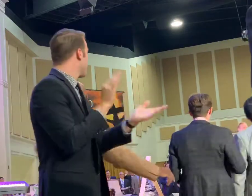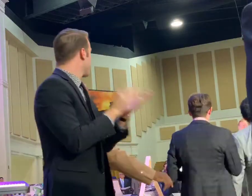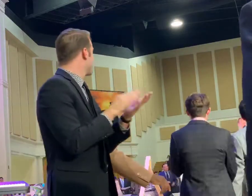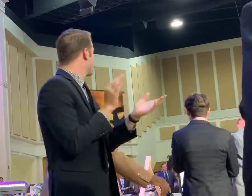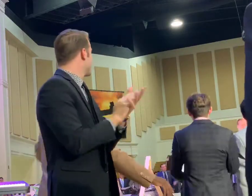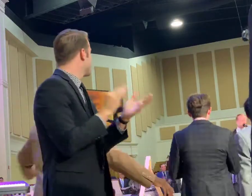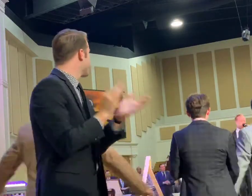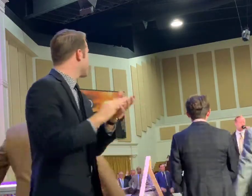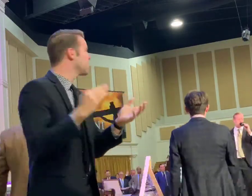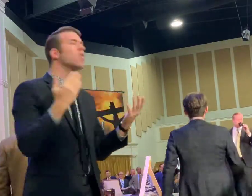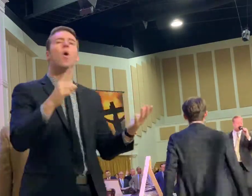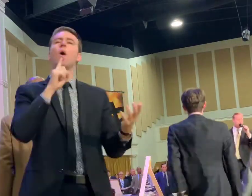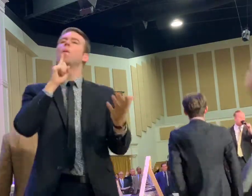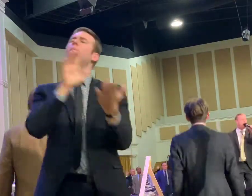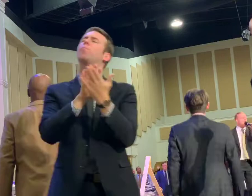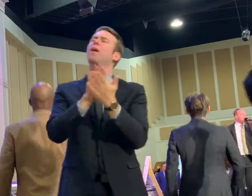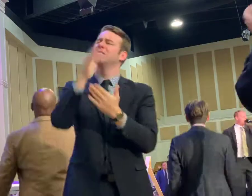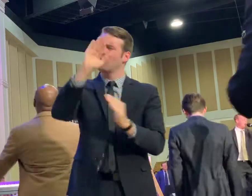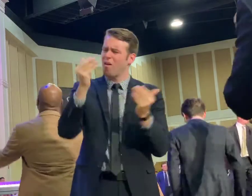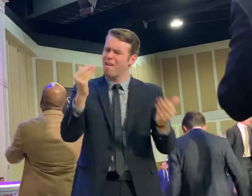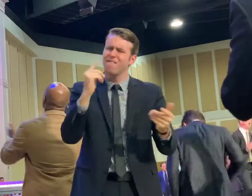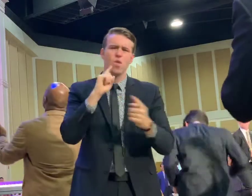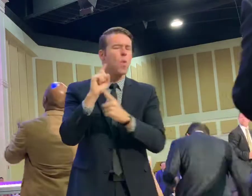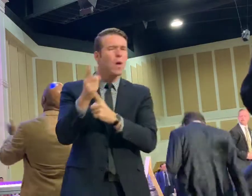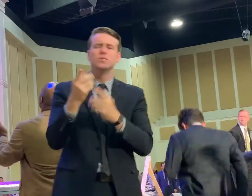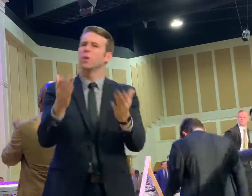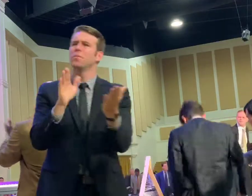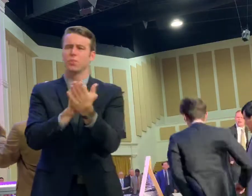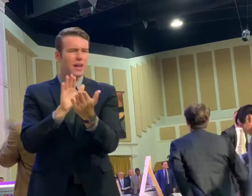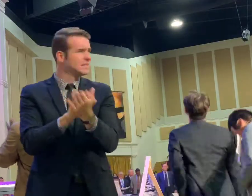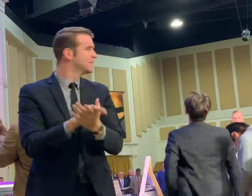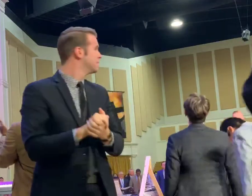Oh, somebody praise him for just a second. Give him prayer.